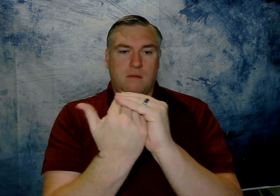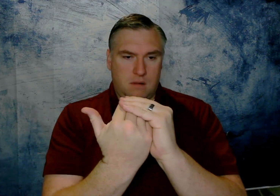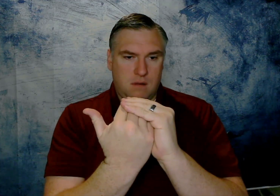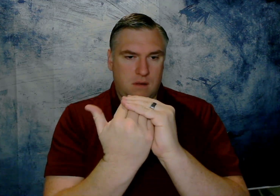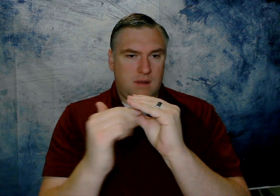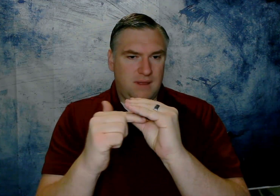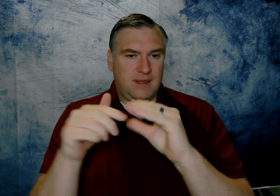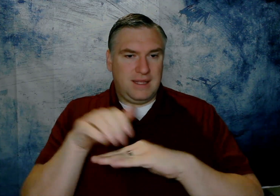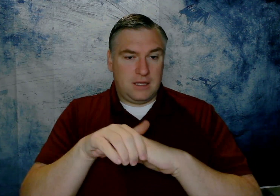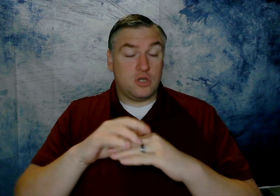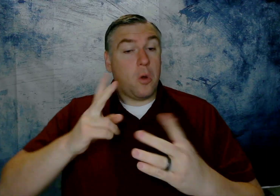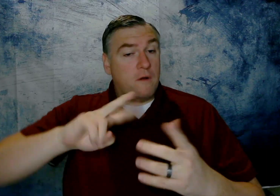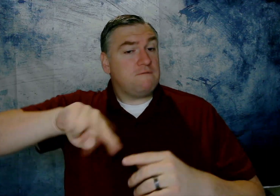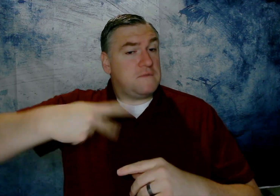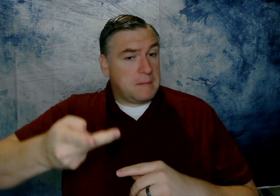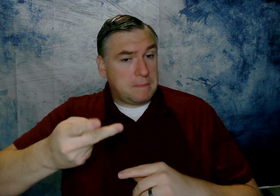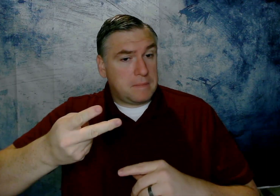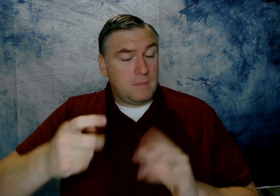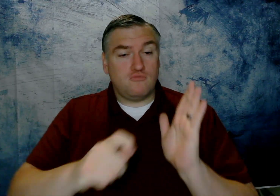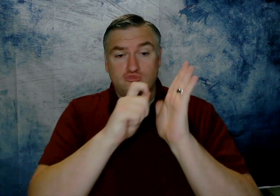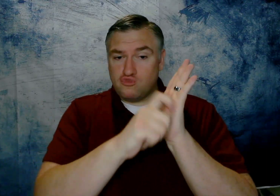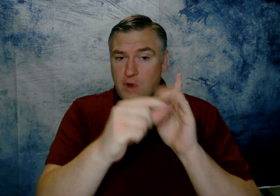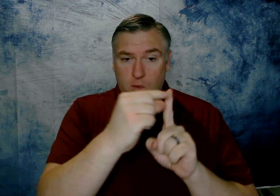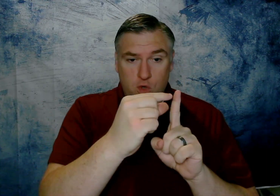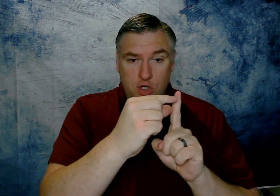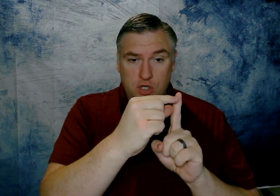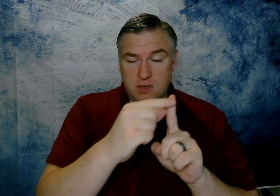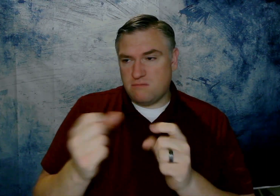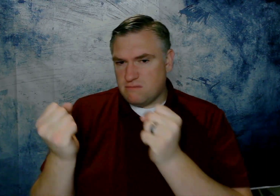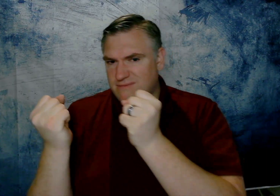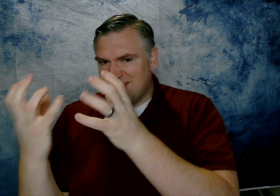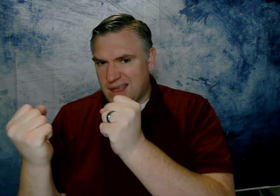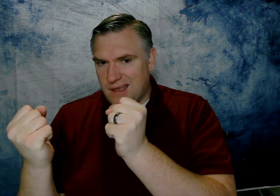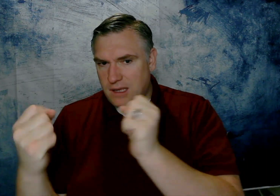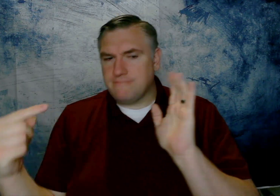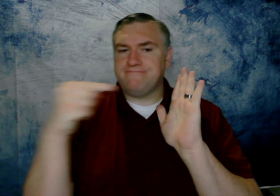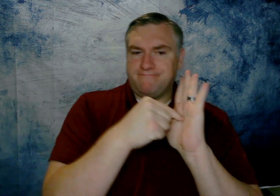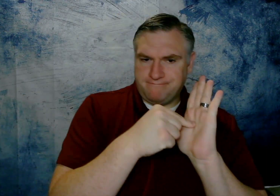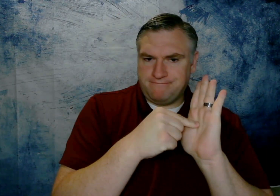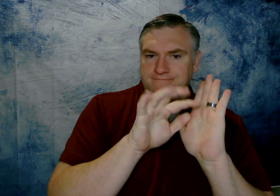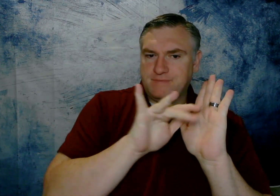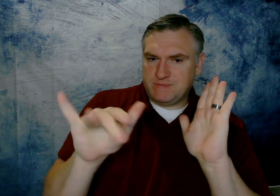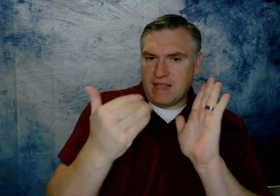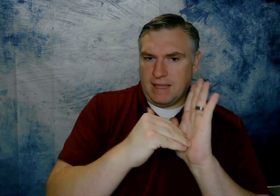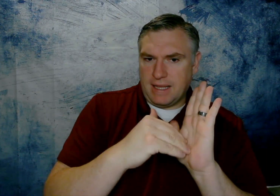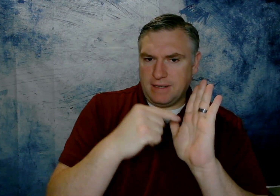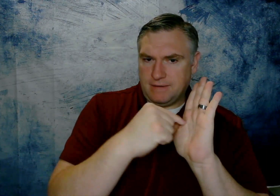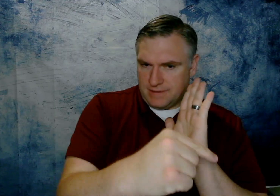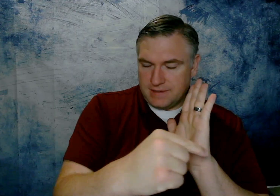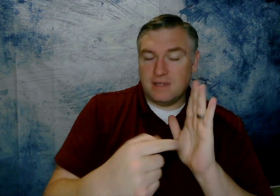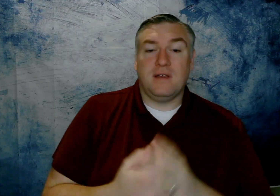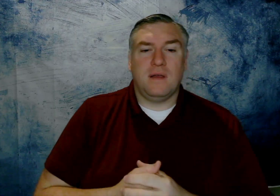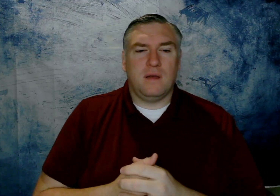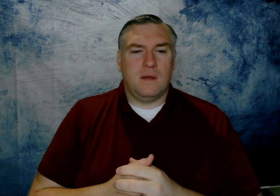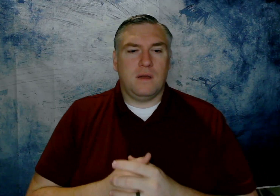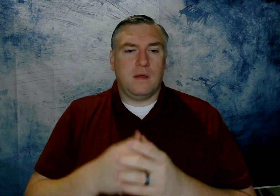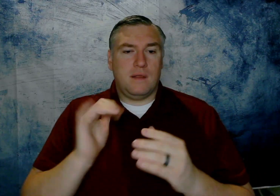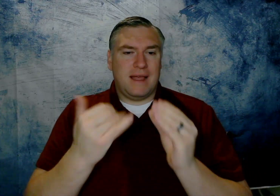So sign is the bread between the sandwich. Or you can flip it. You write the word, then you sign it, then you go back and fingerspell it again.